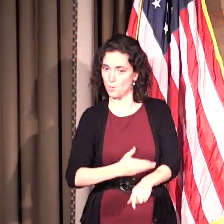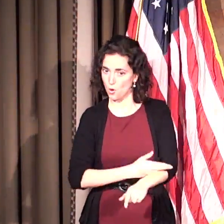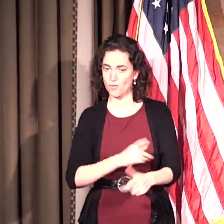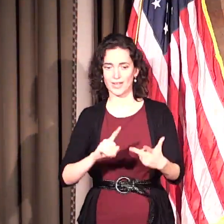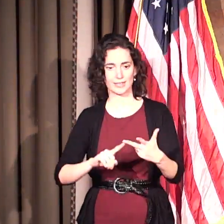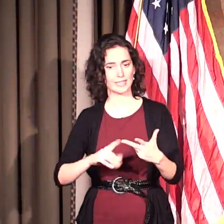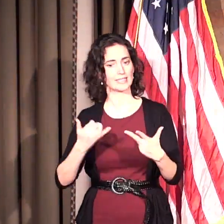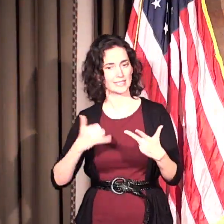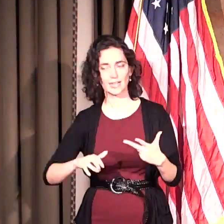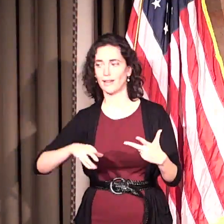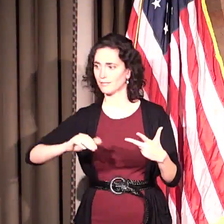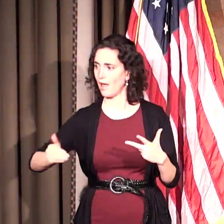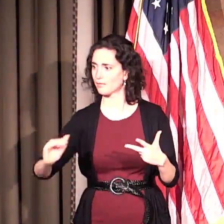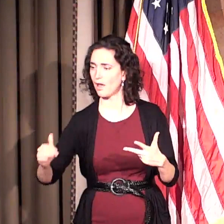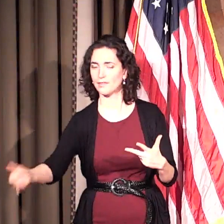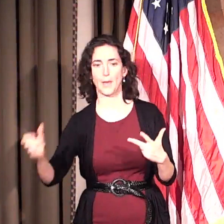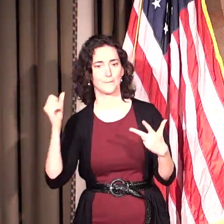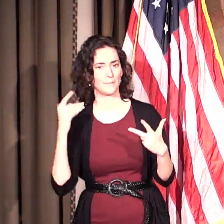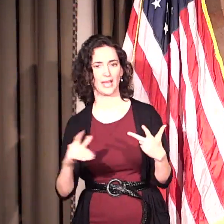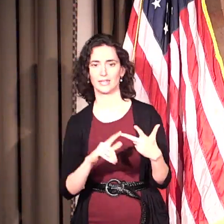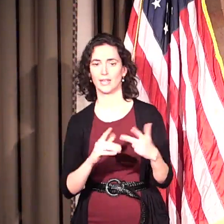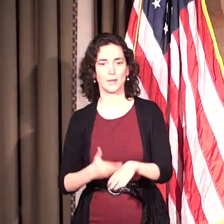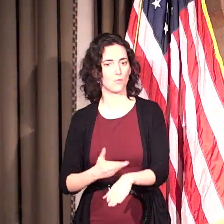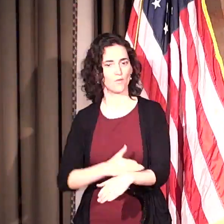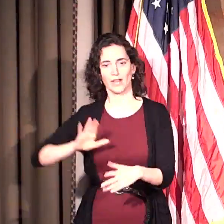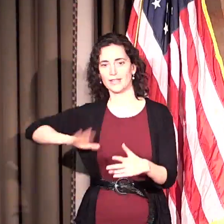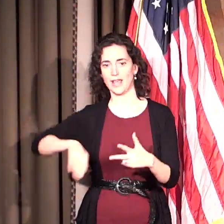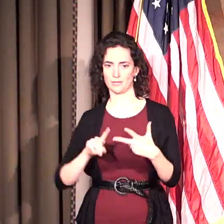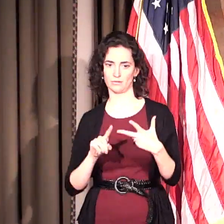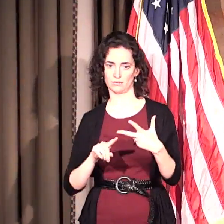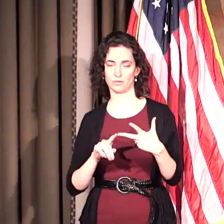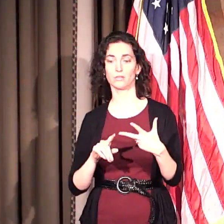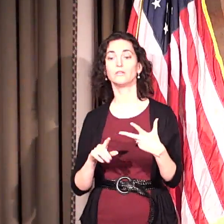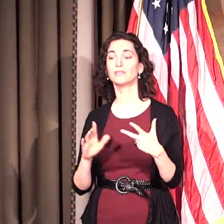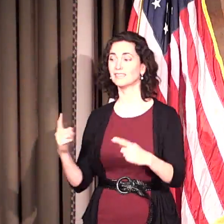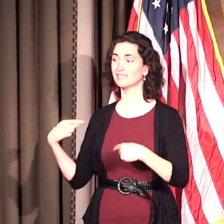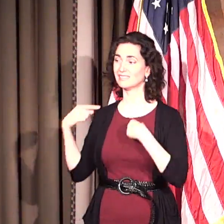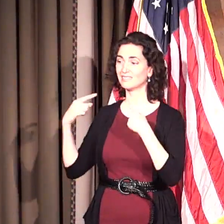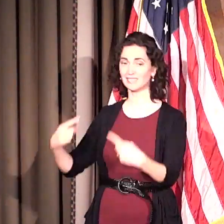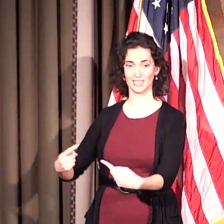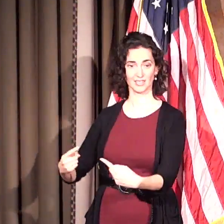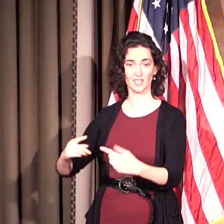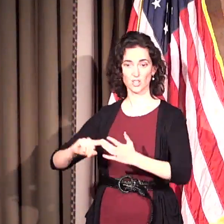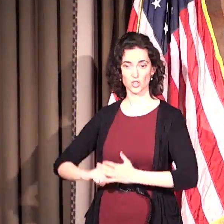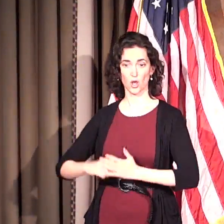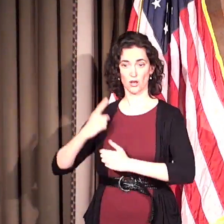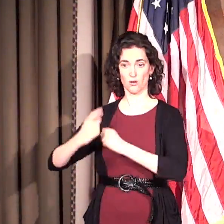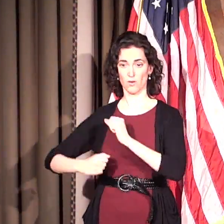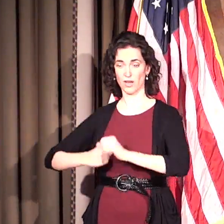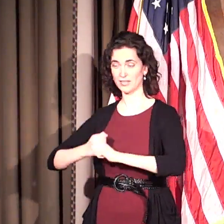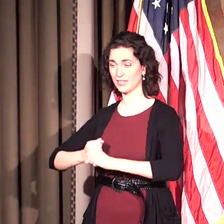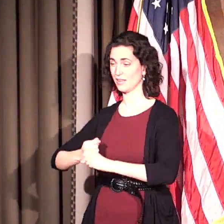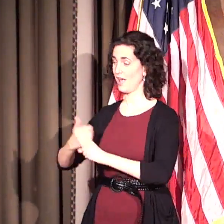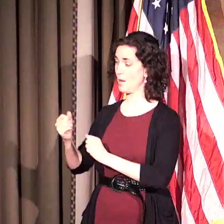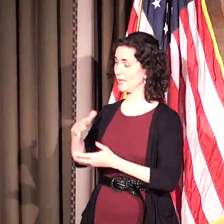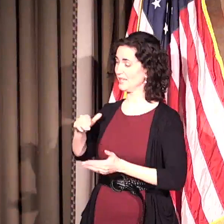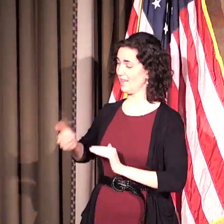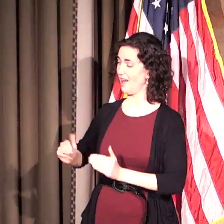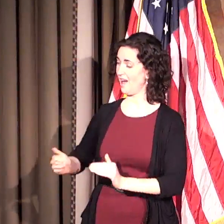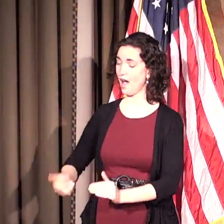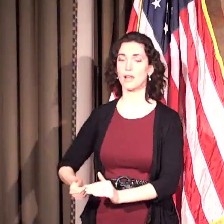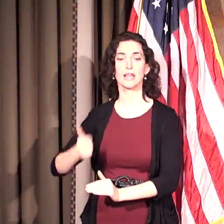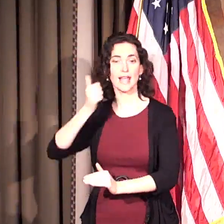is a staggering number of deaths that have accumulated over the course of the pandemic, and the numbers that we're announcing on a daily